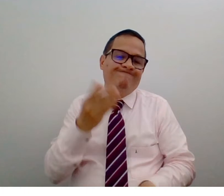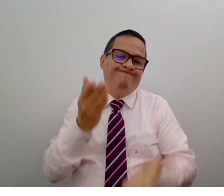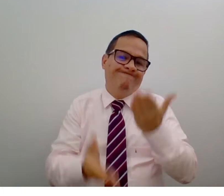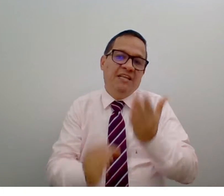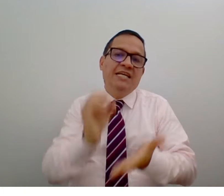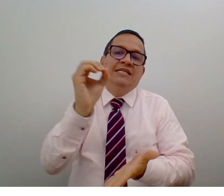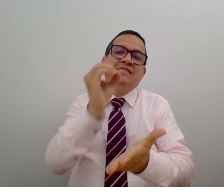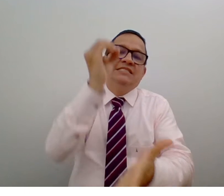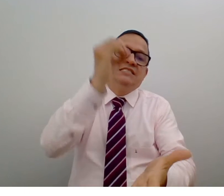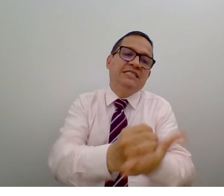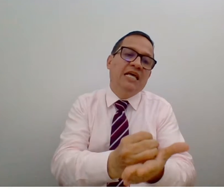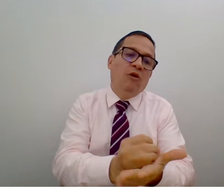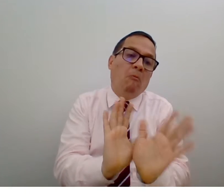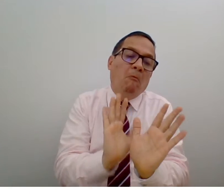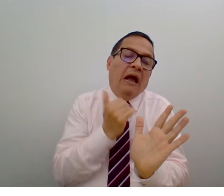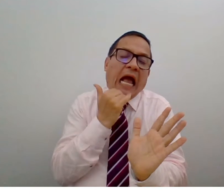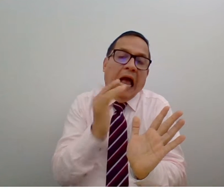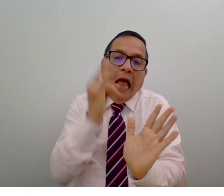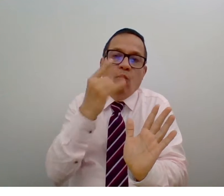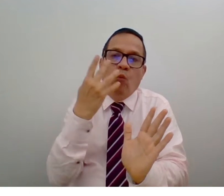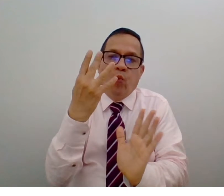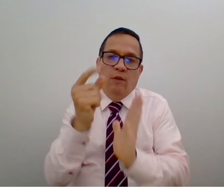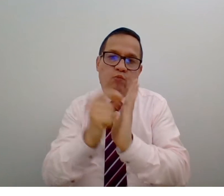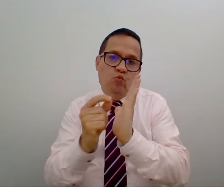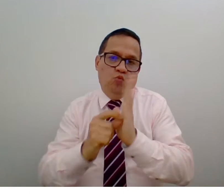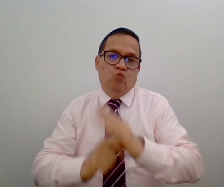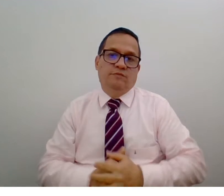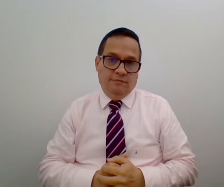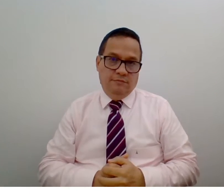get between 0 points and 4 points.